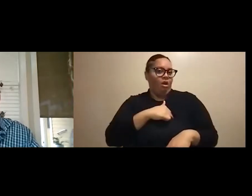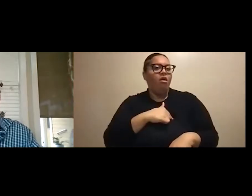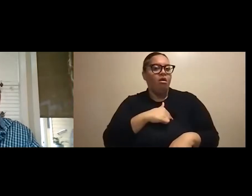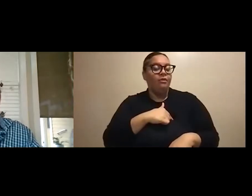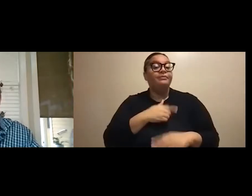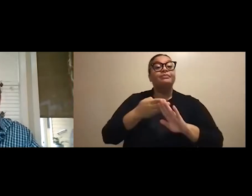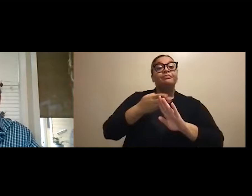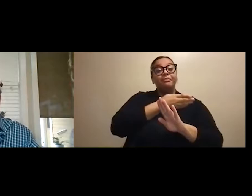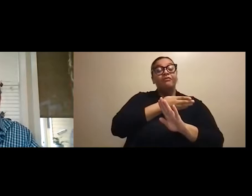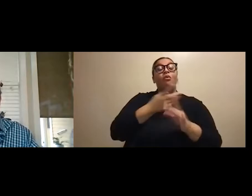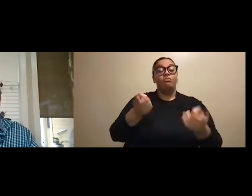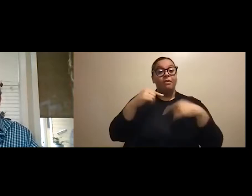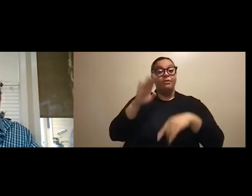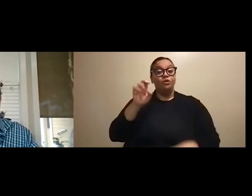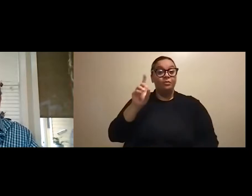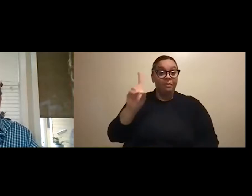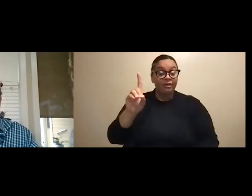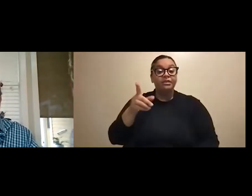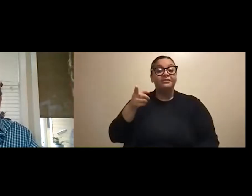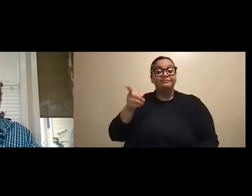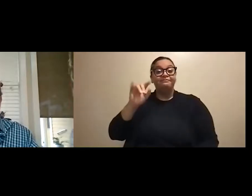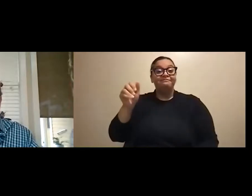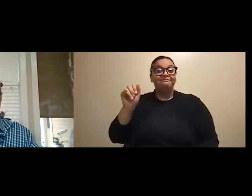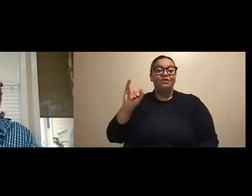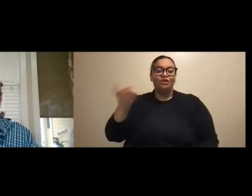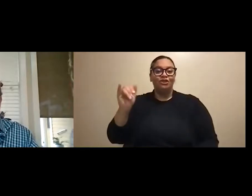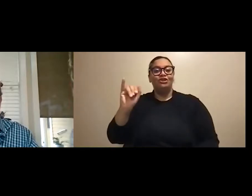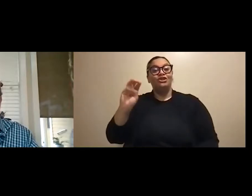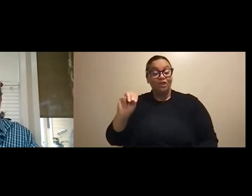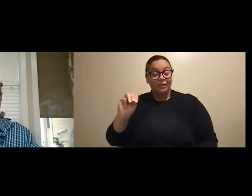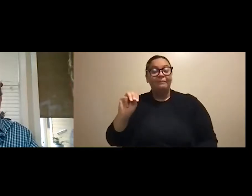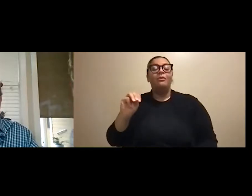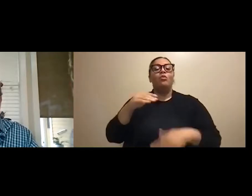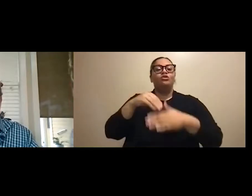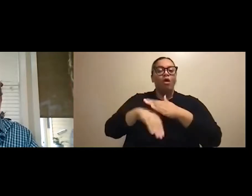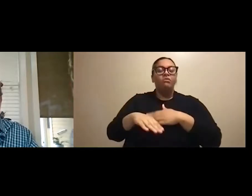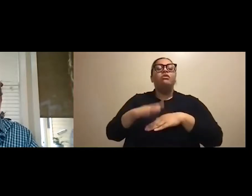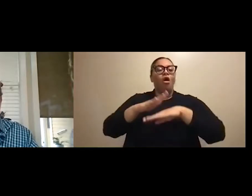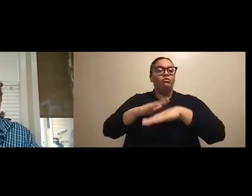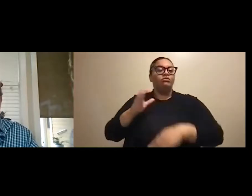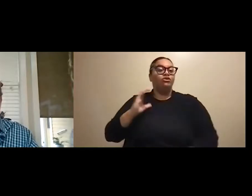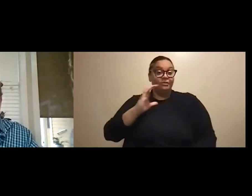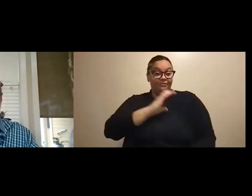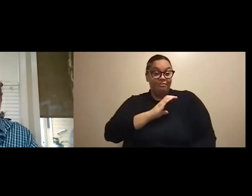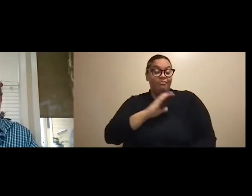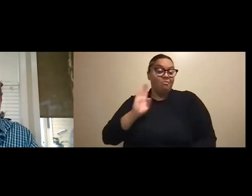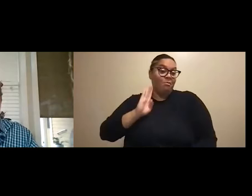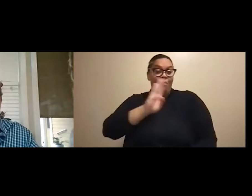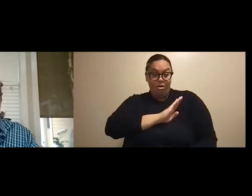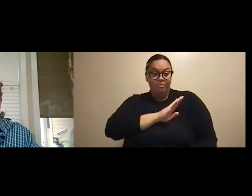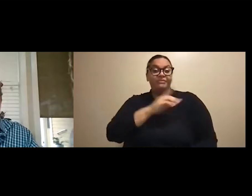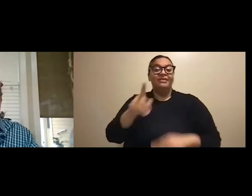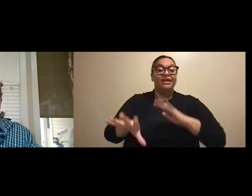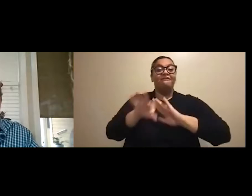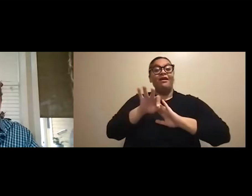to Bend, James Foster was chair of the Department of Political Science for 12 years on the Corvallis campus. He is a founding faculty